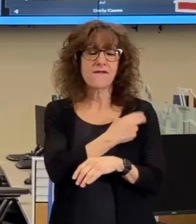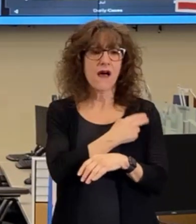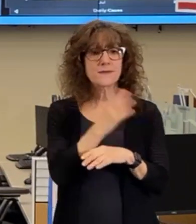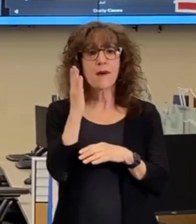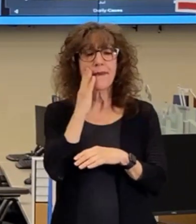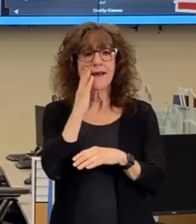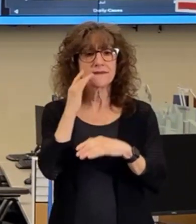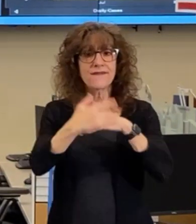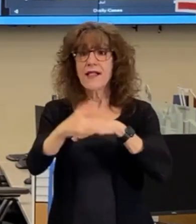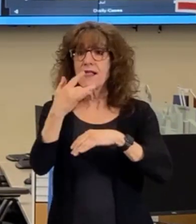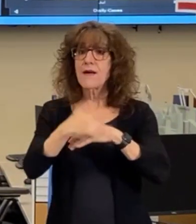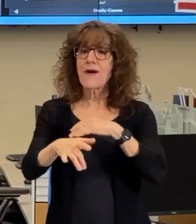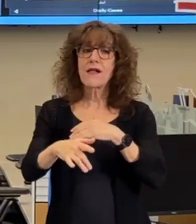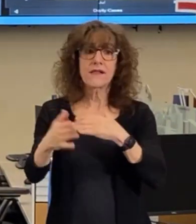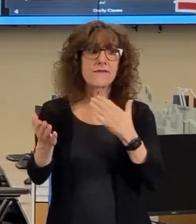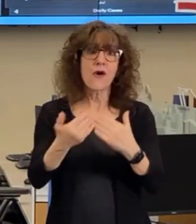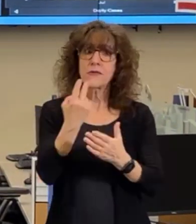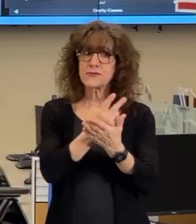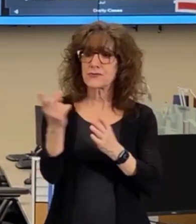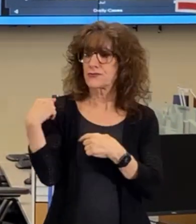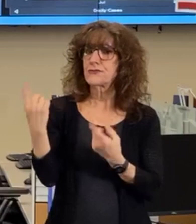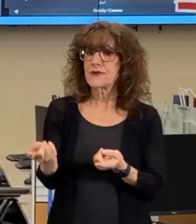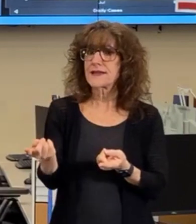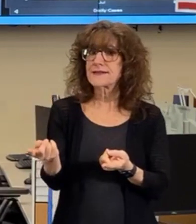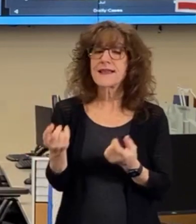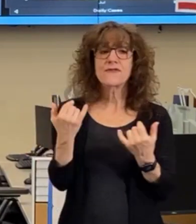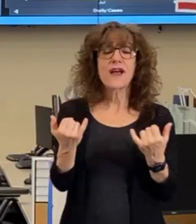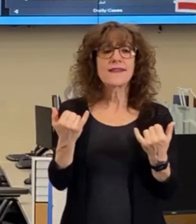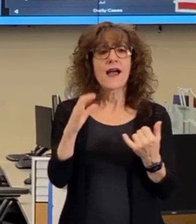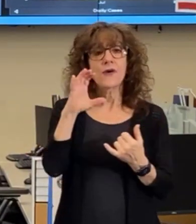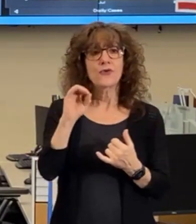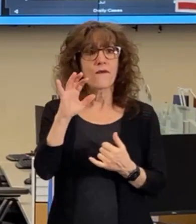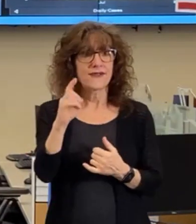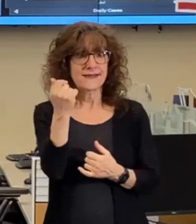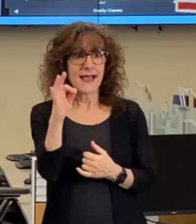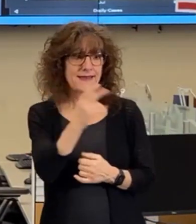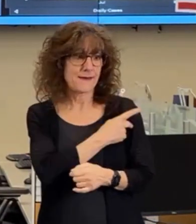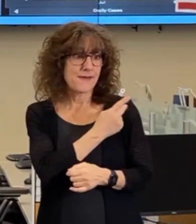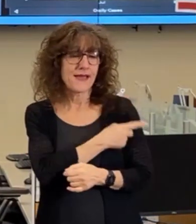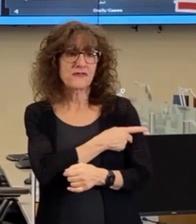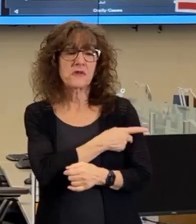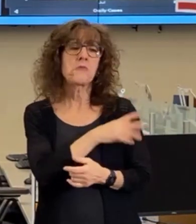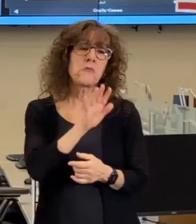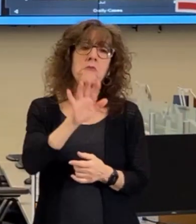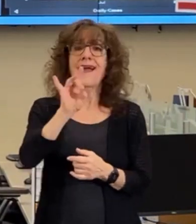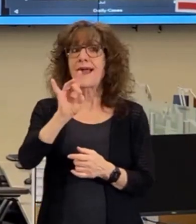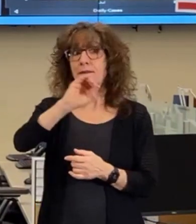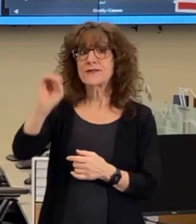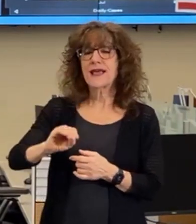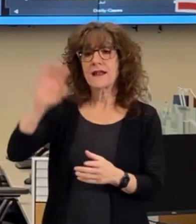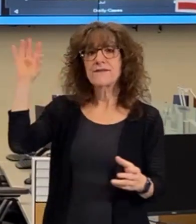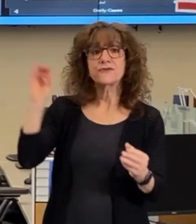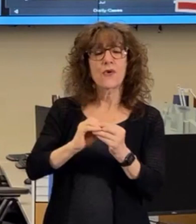available countywide for almost 2 weeks. And right now, COVID-19 patients make up just 8% of our